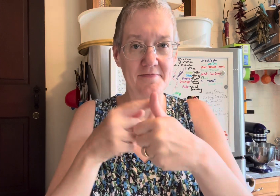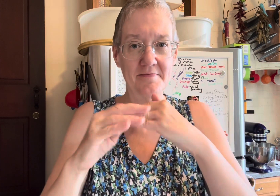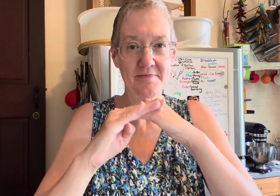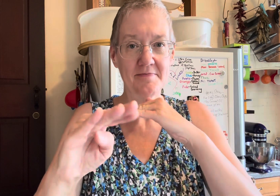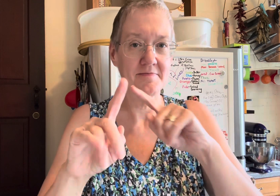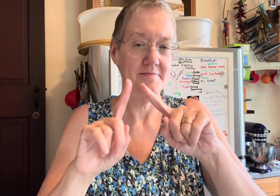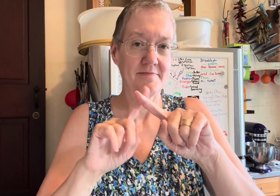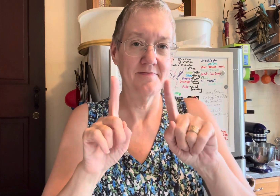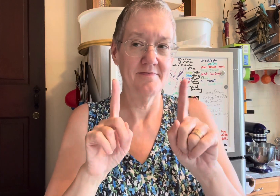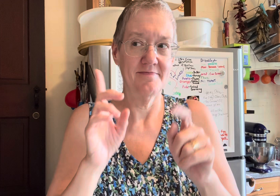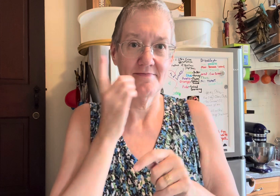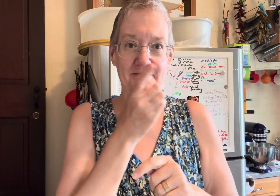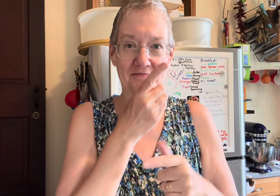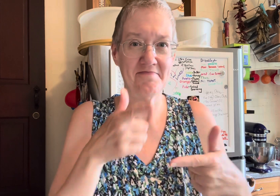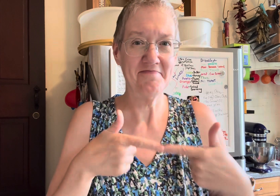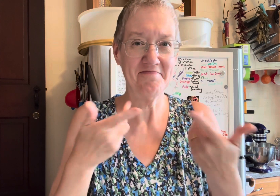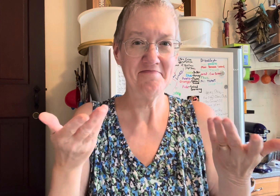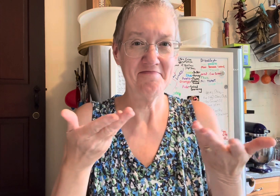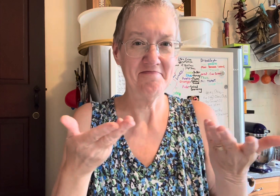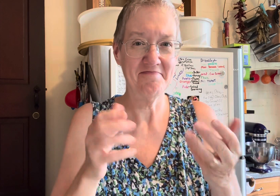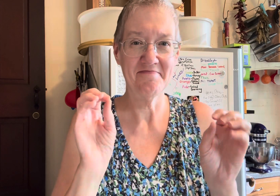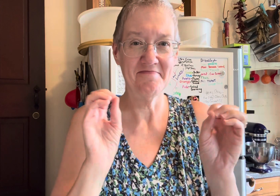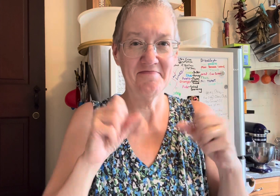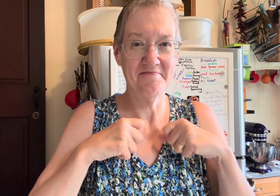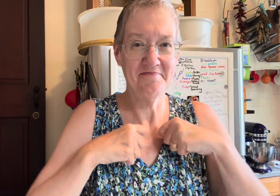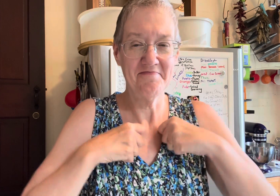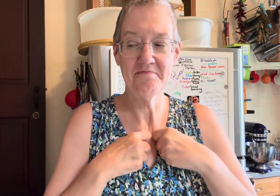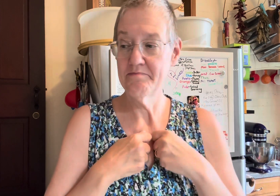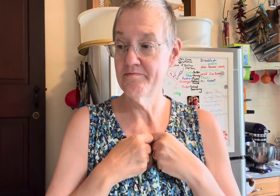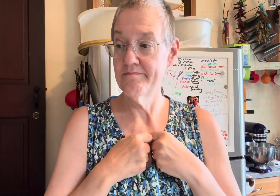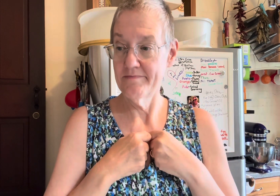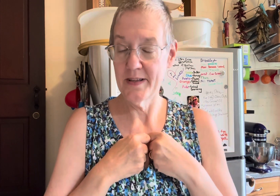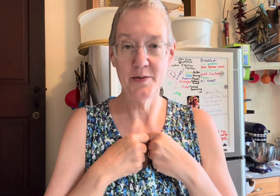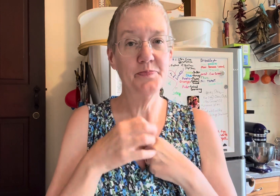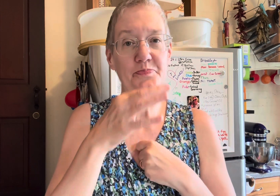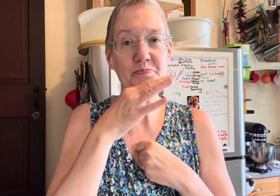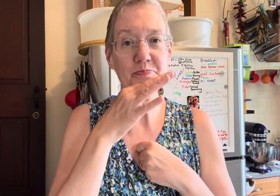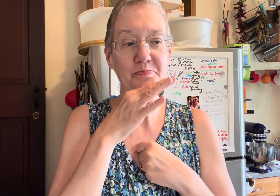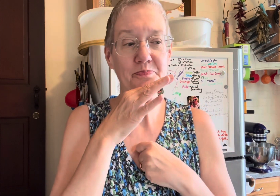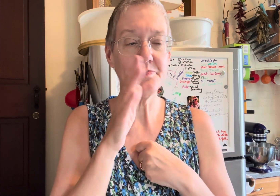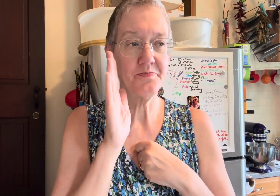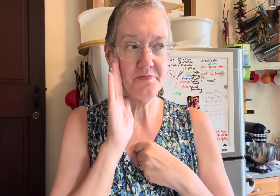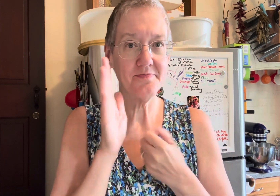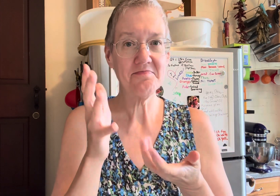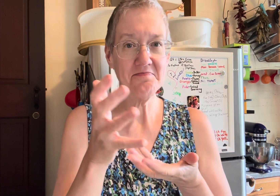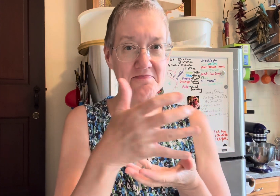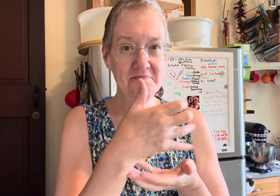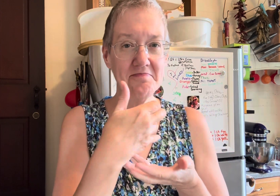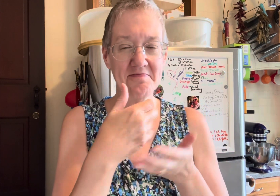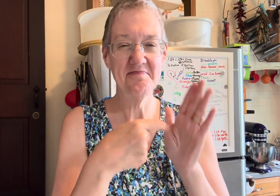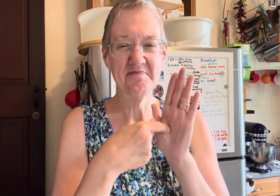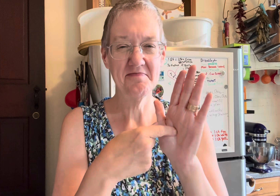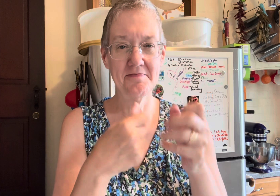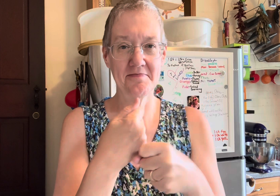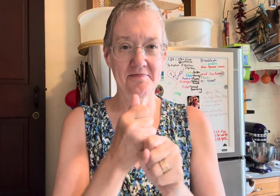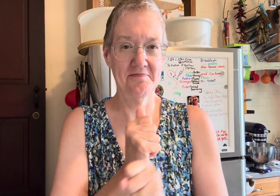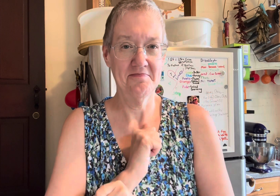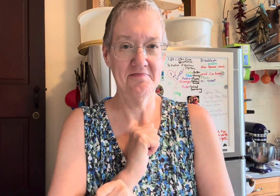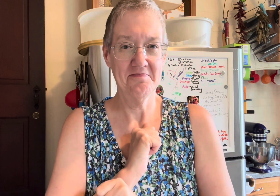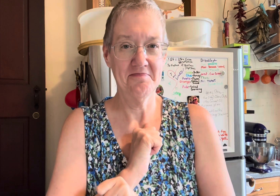Normally I set up everything here on the first floor, but this is where Dale's living right now, so there's not enough space. But when I do the harvest, I'll bring